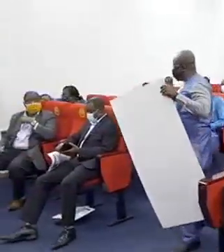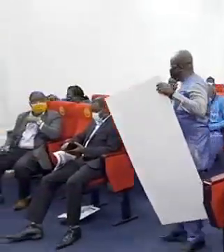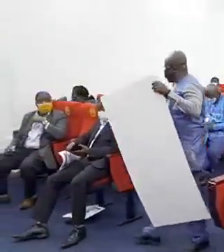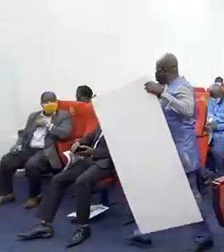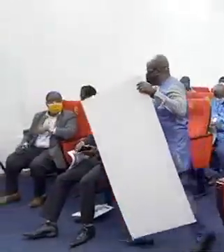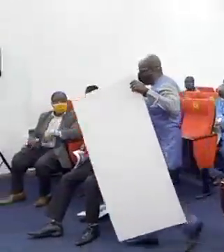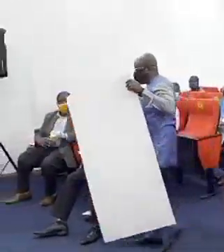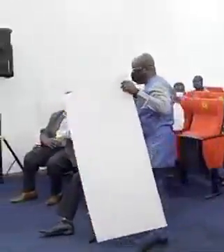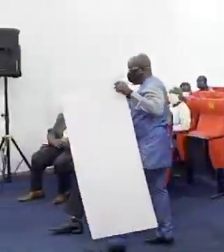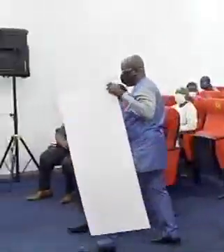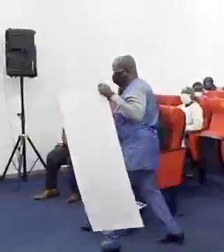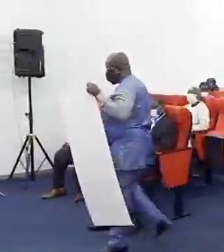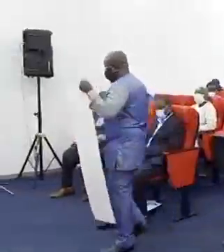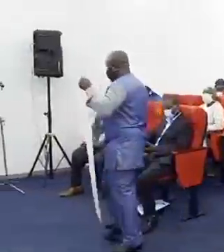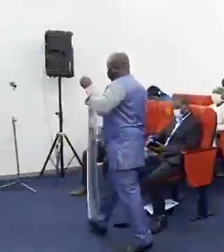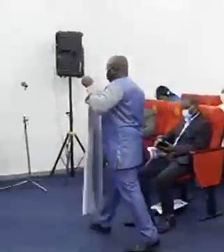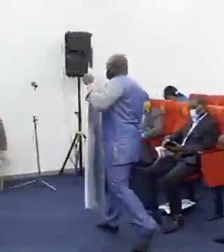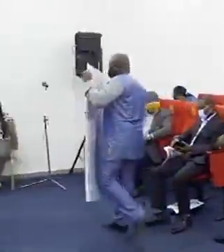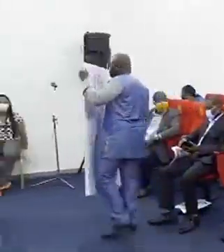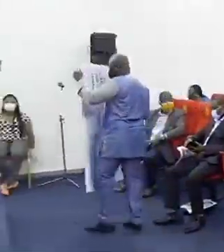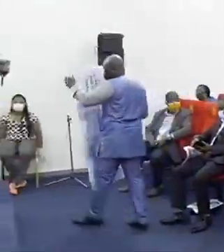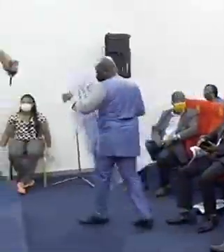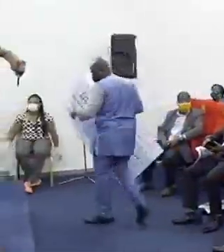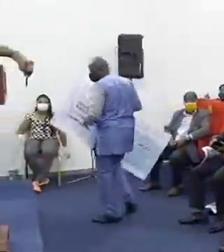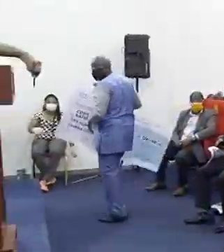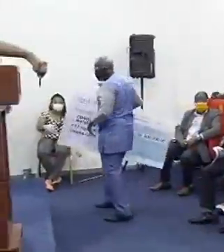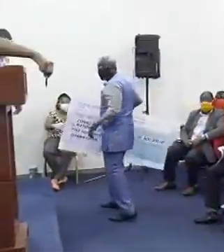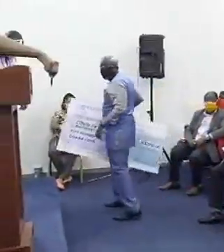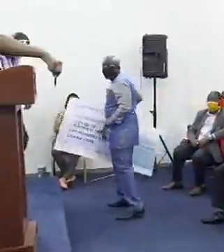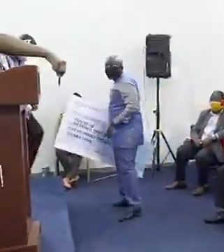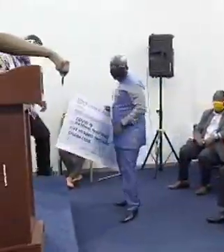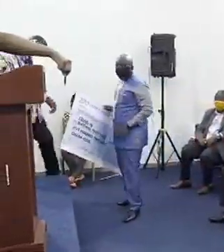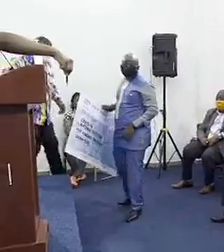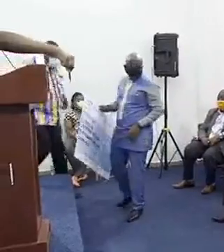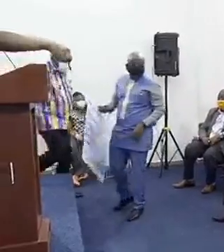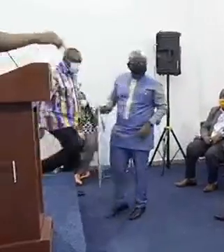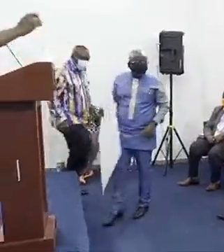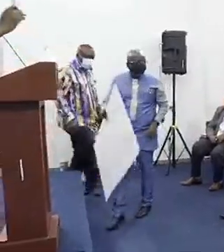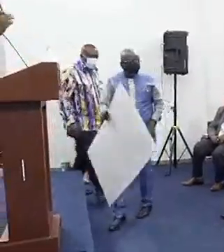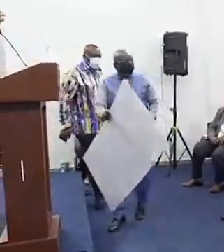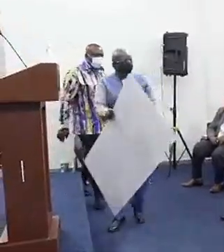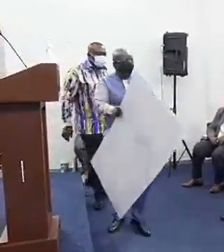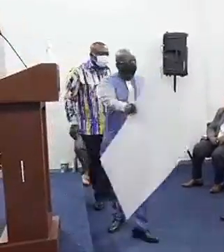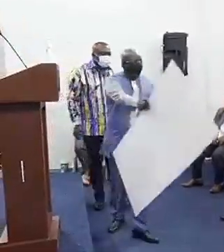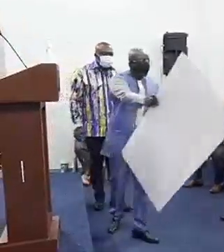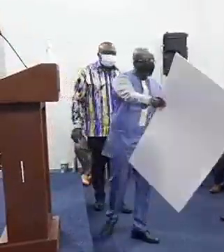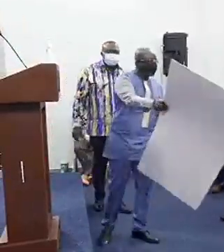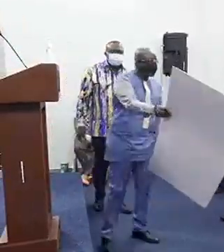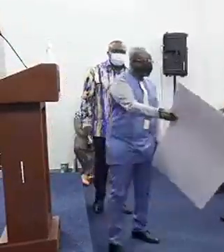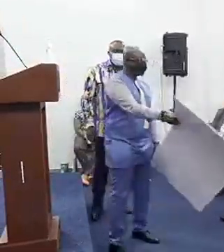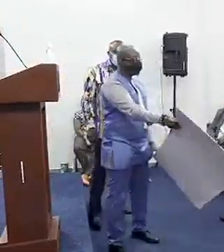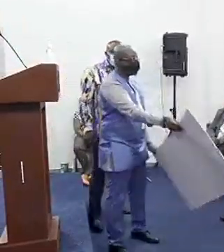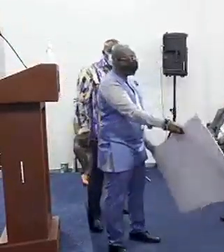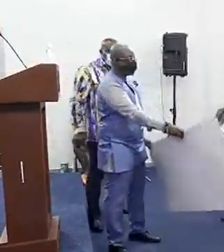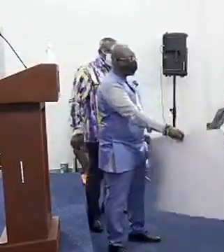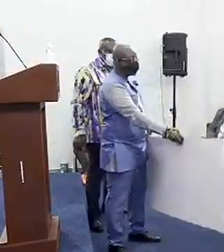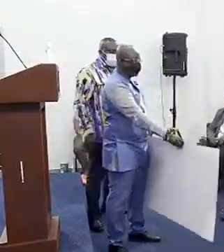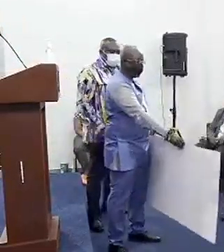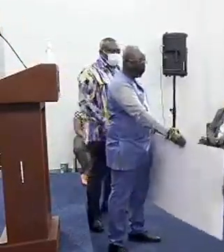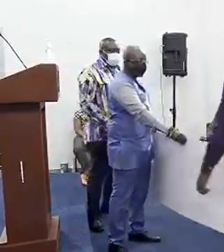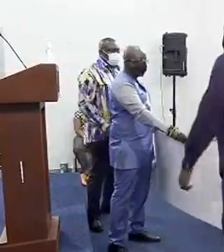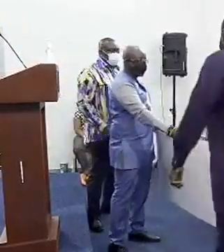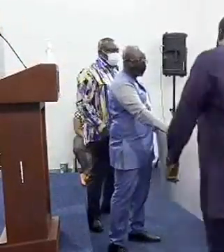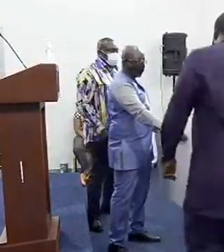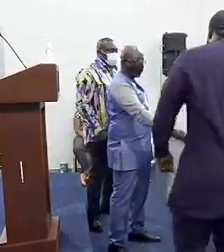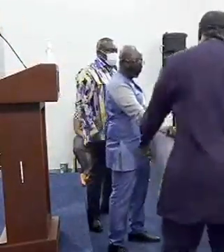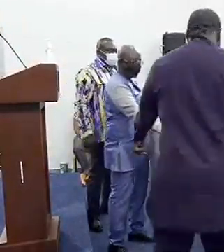clarification we have to make. That money, please come to the front here. Please come to the podium, yes. That money does not come to central government to